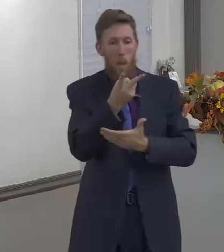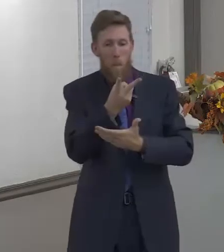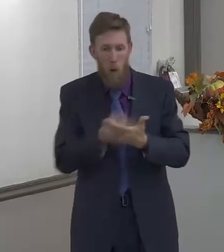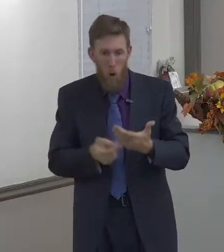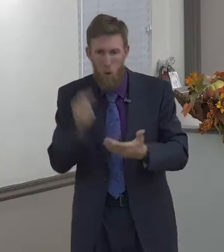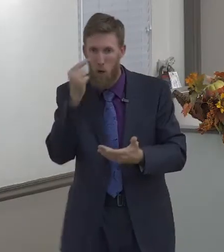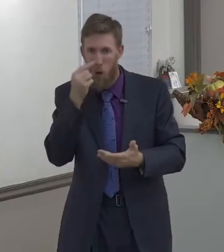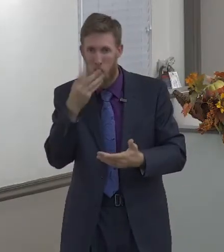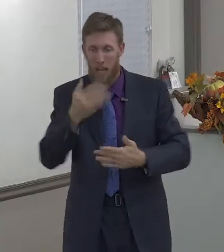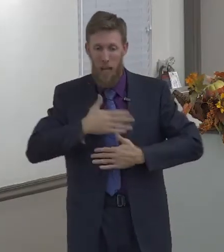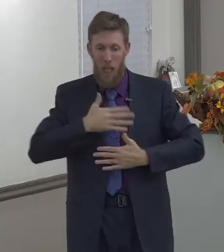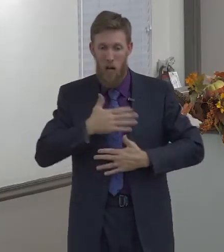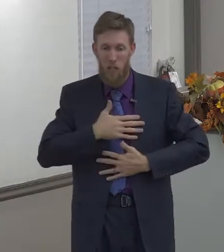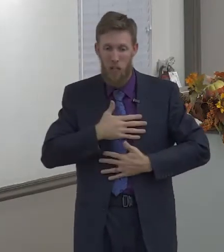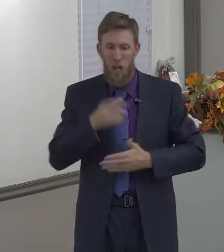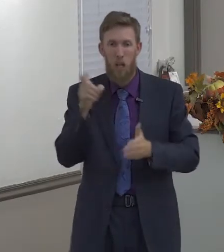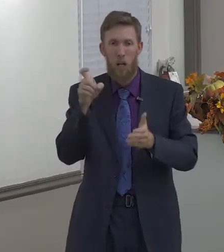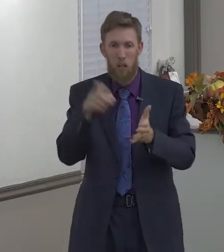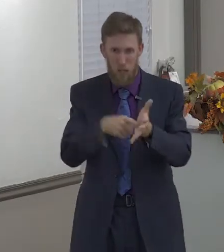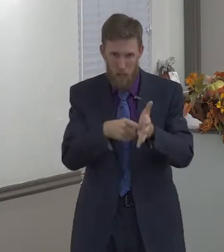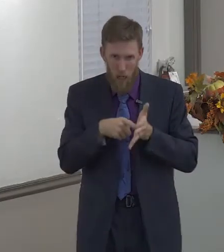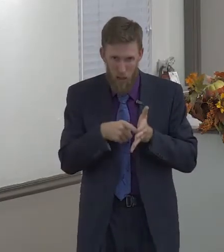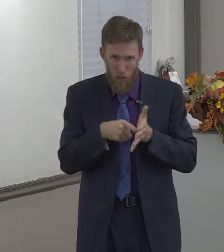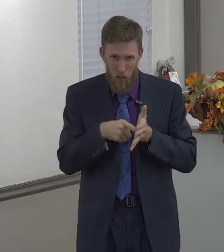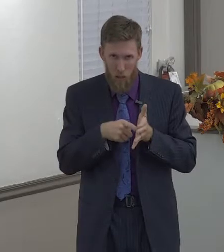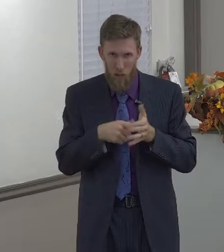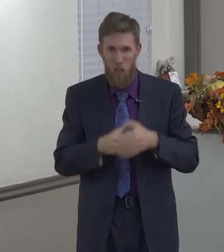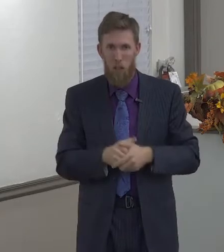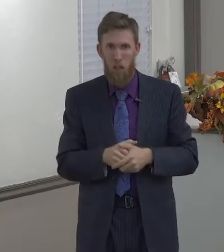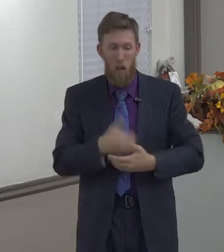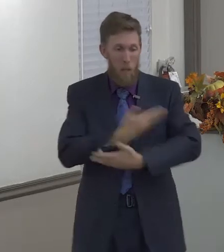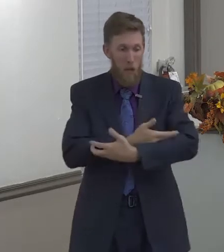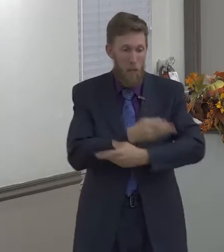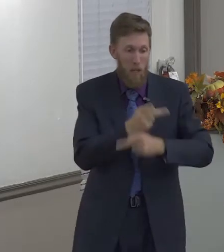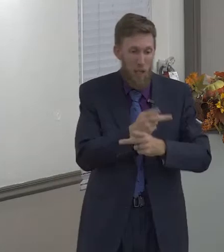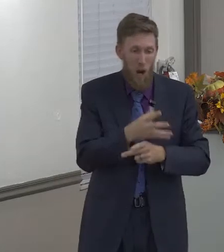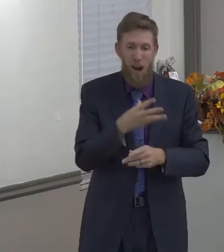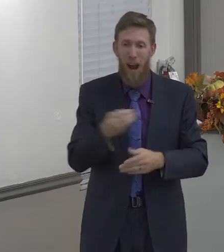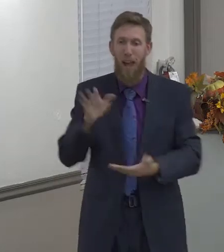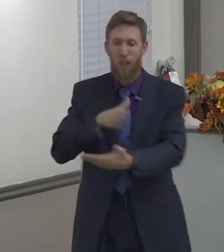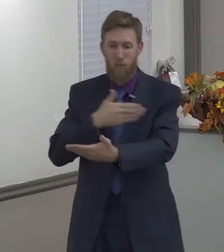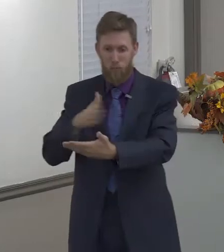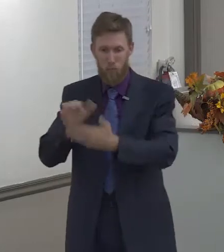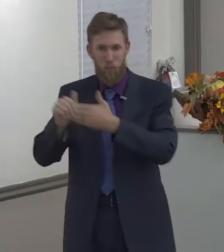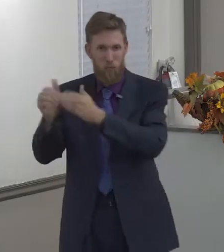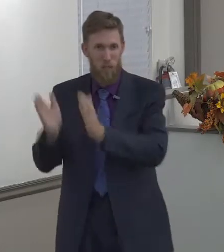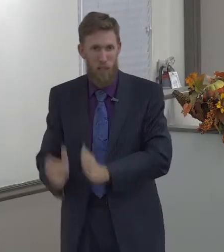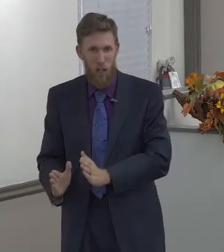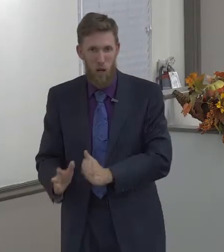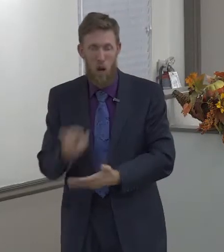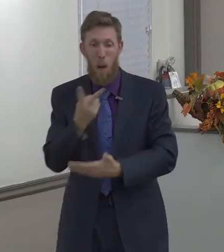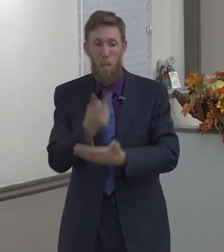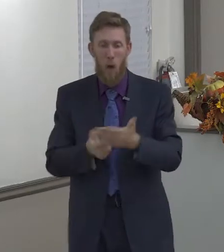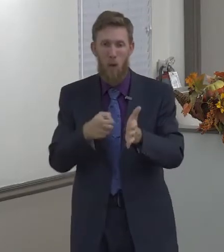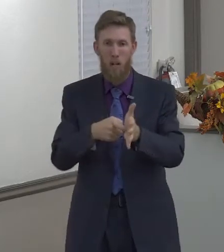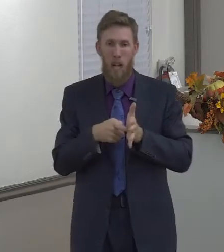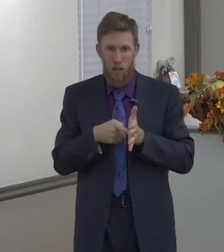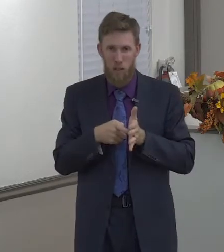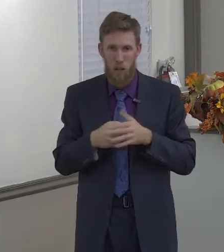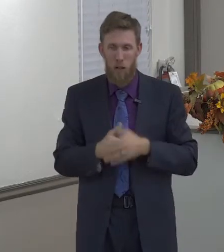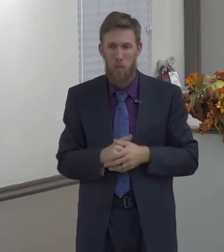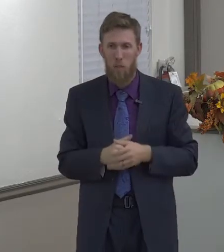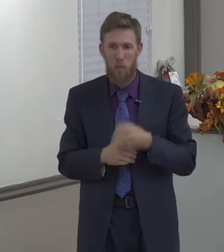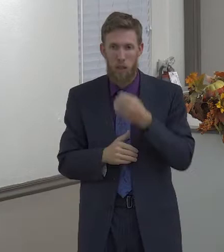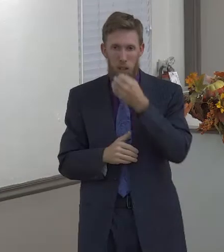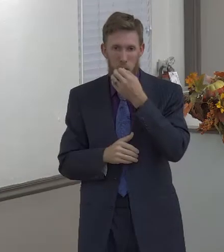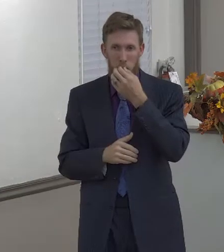You know, sometimes when it's the mighty things, the prominence, too often that member is the one